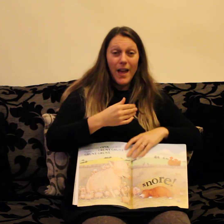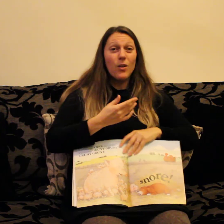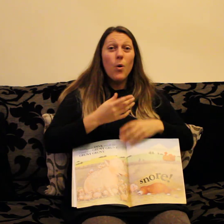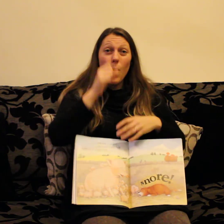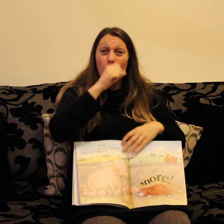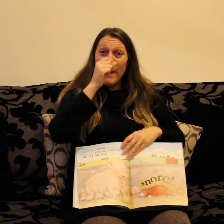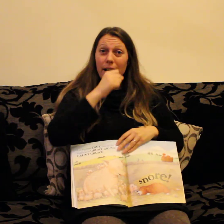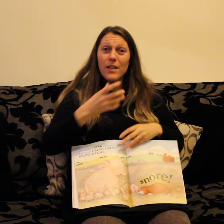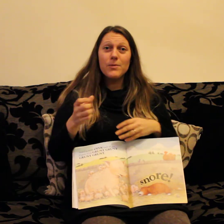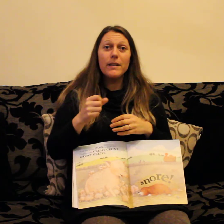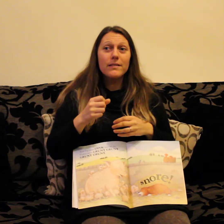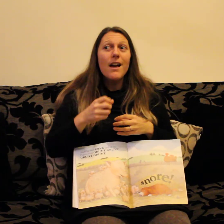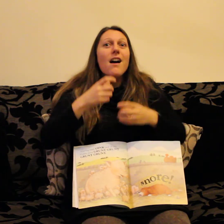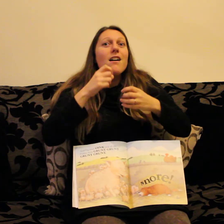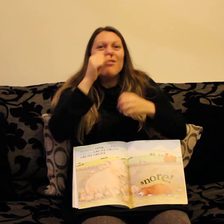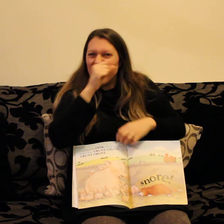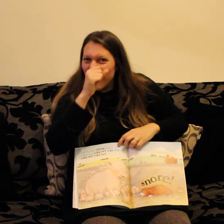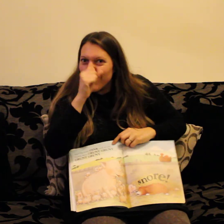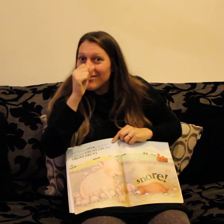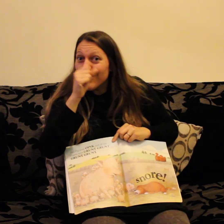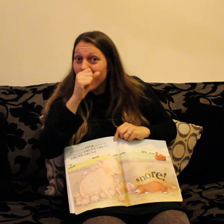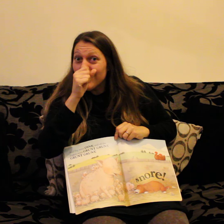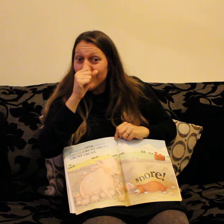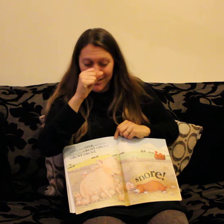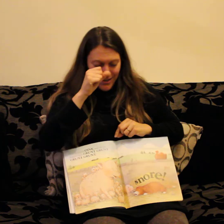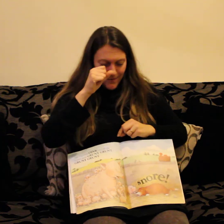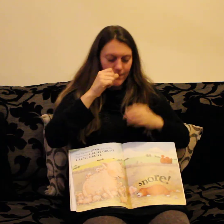and all the piglets went grunt grunt grunt grunt grunt.